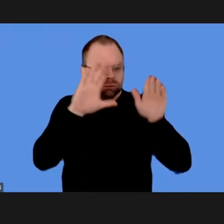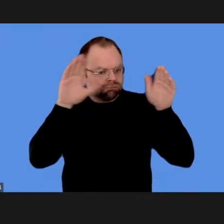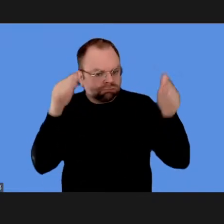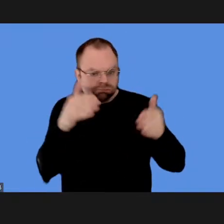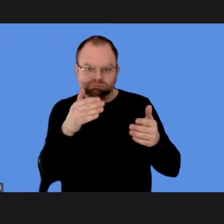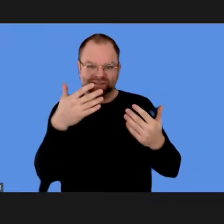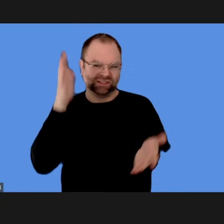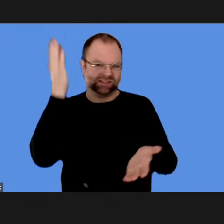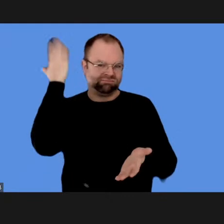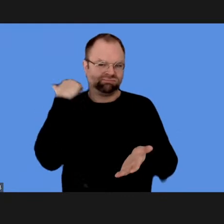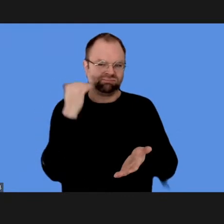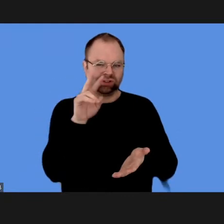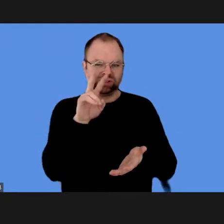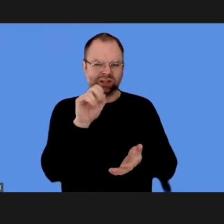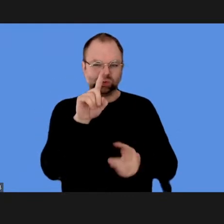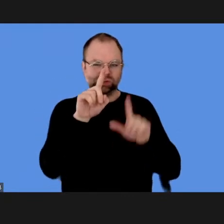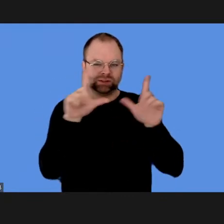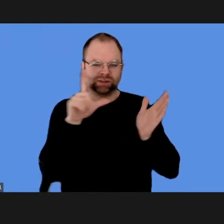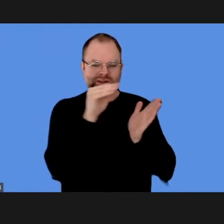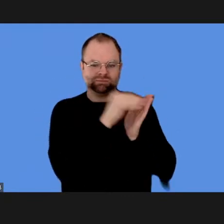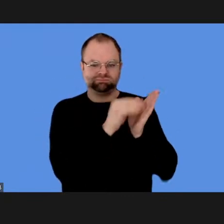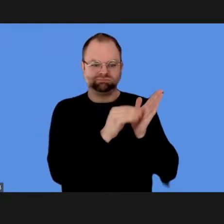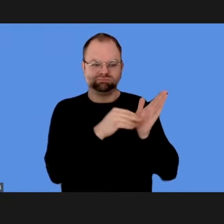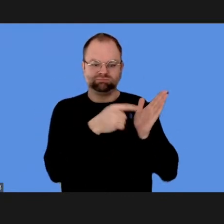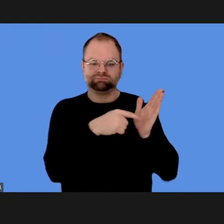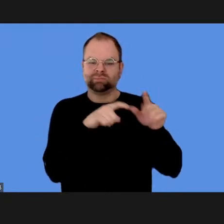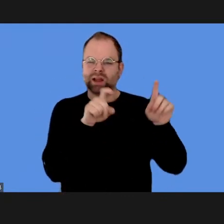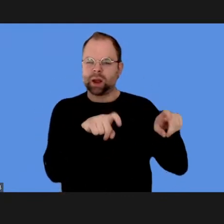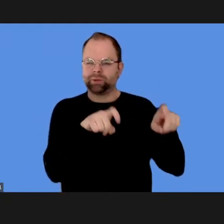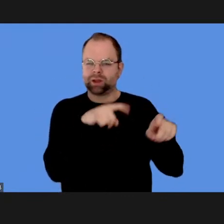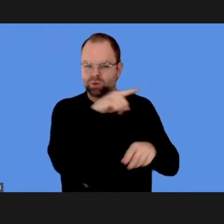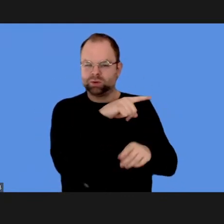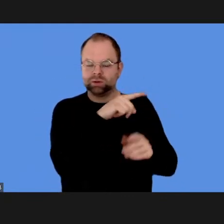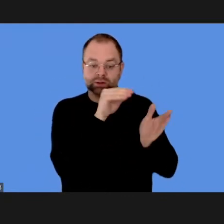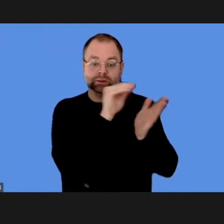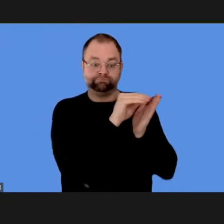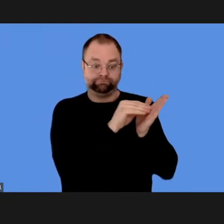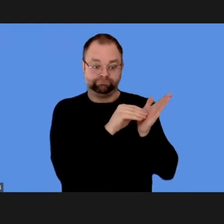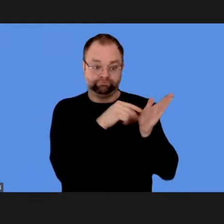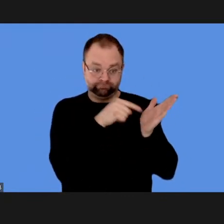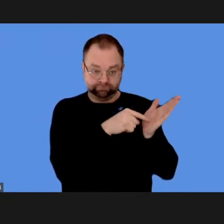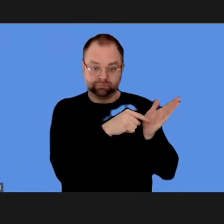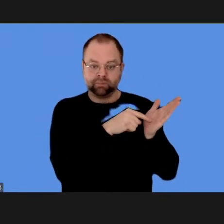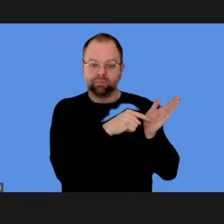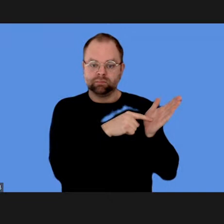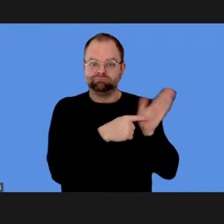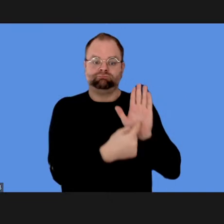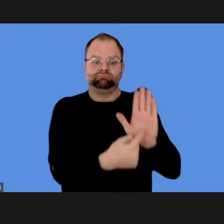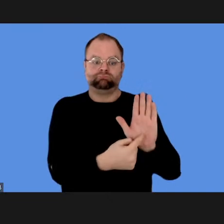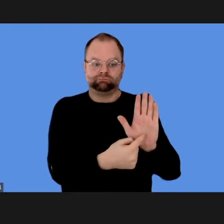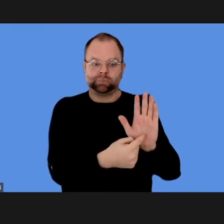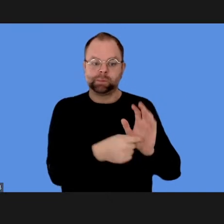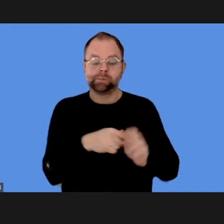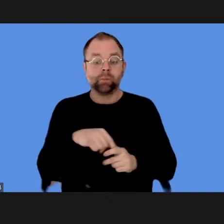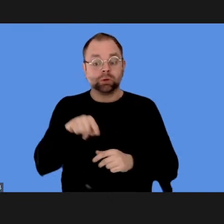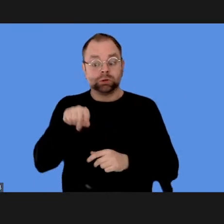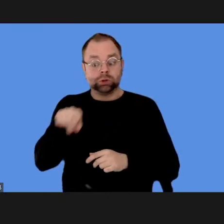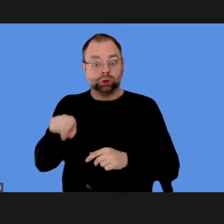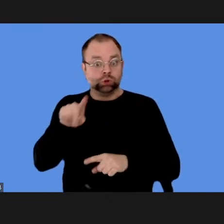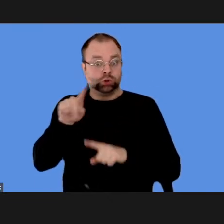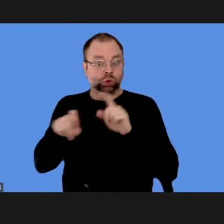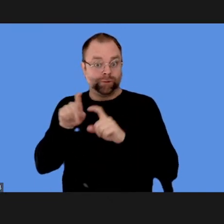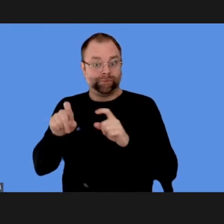picture of the progresses that we've made over the past 5 years. And that is a